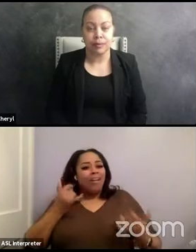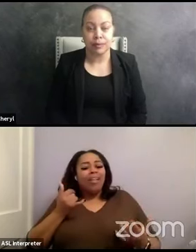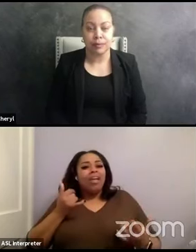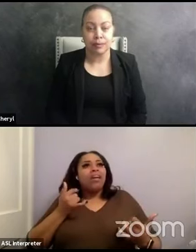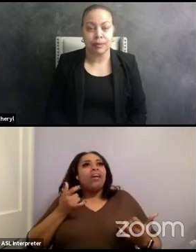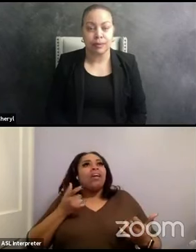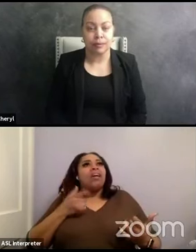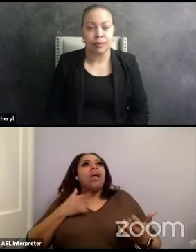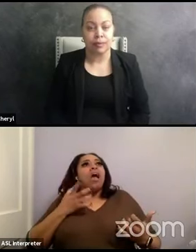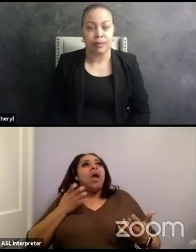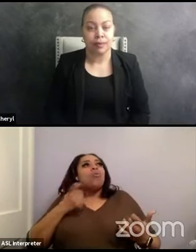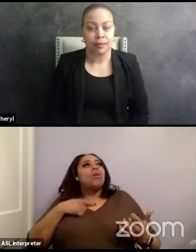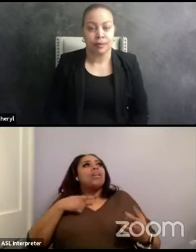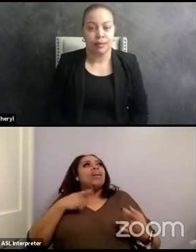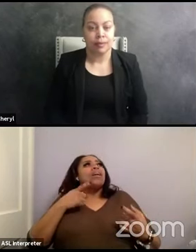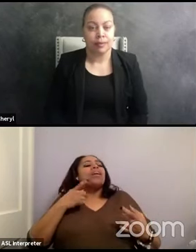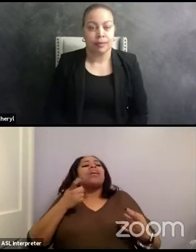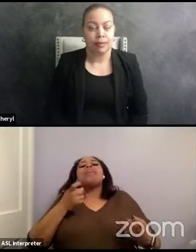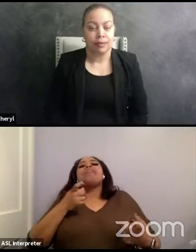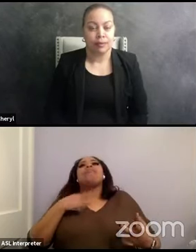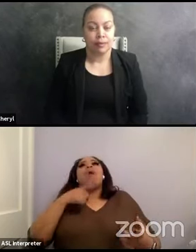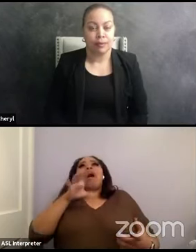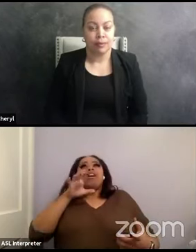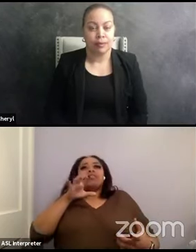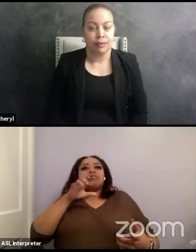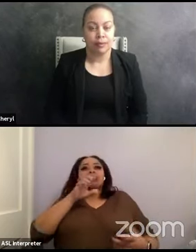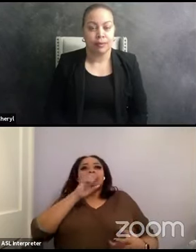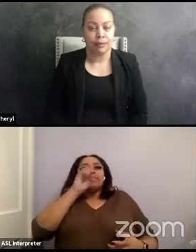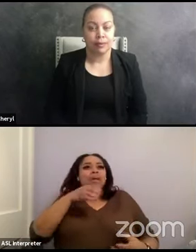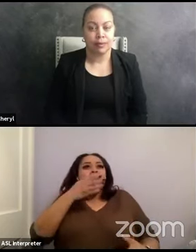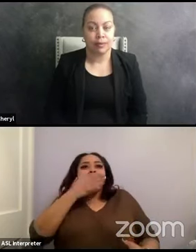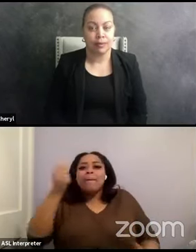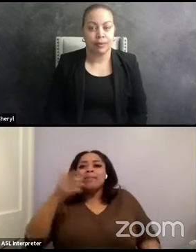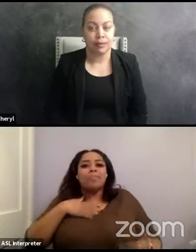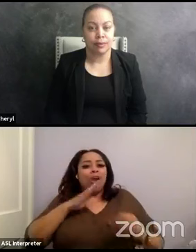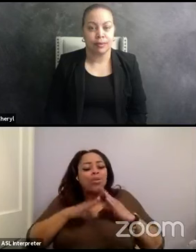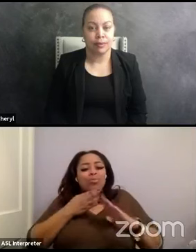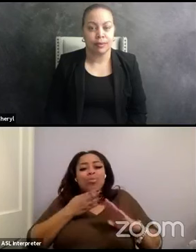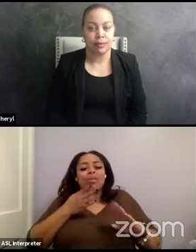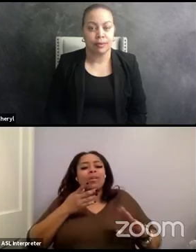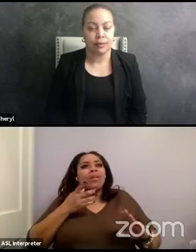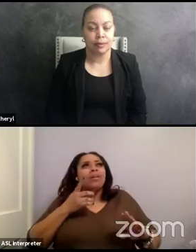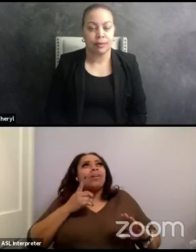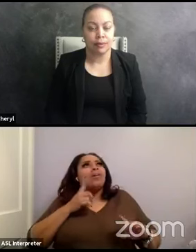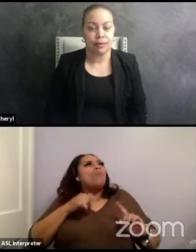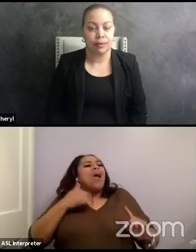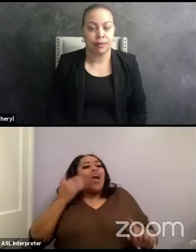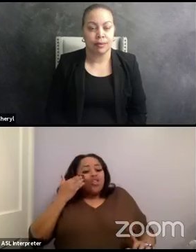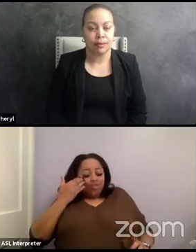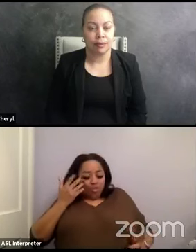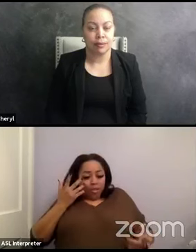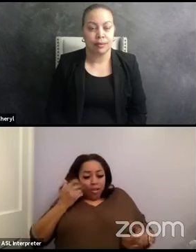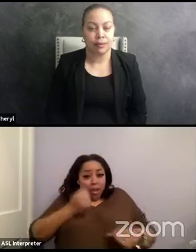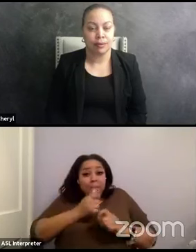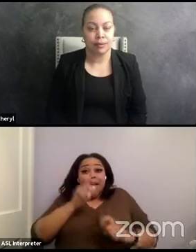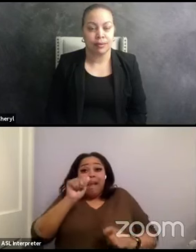want to give my 100% best to my community, but I know I have to, in order to make an